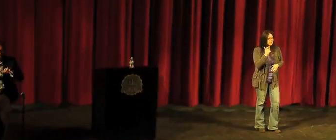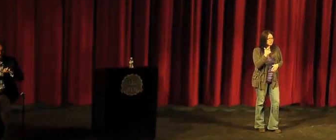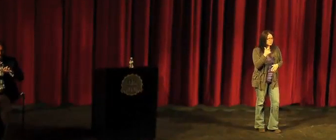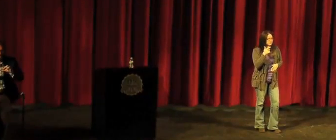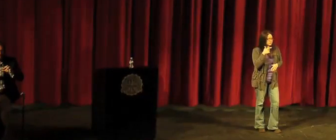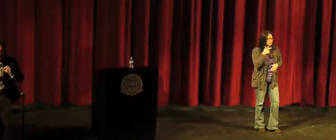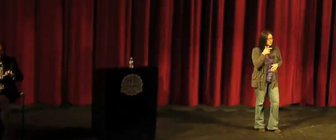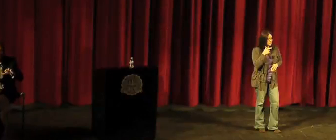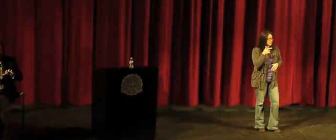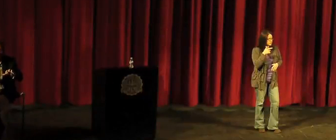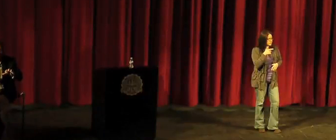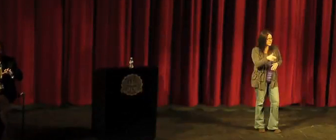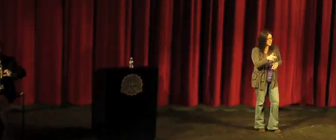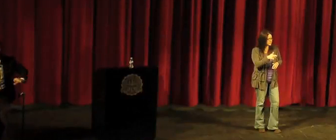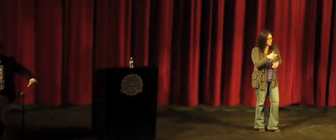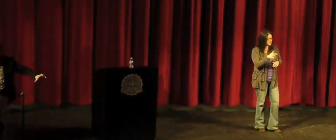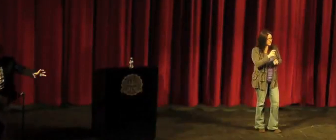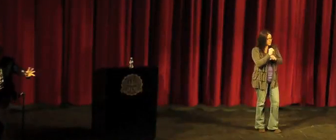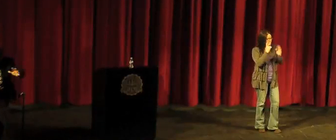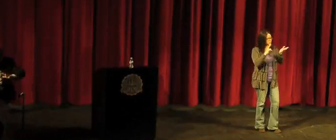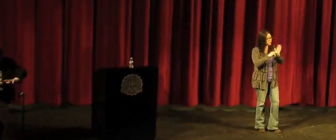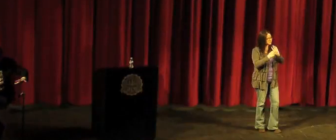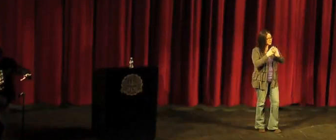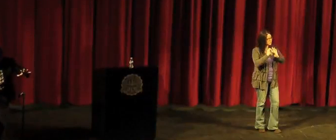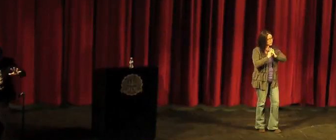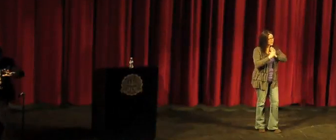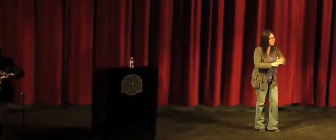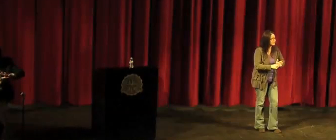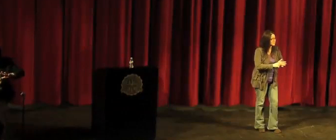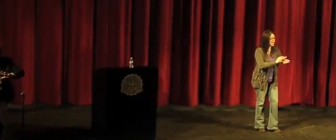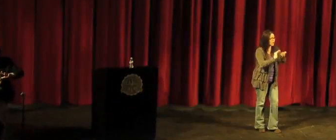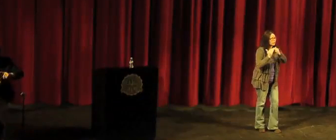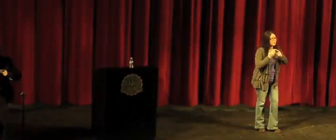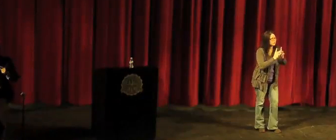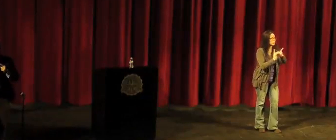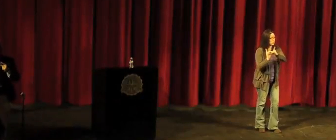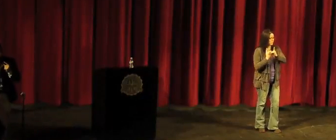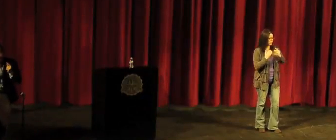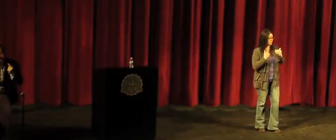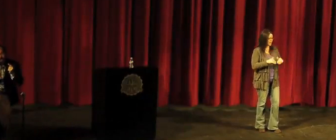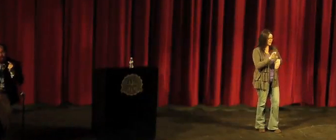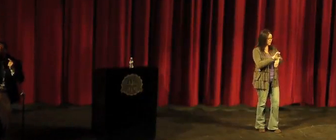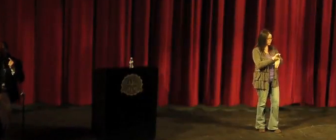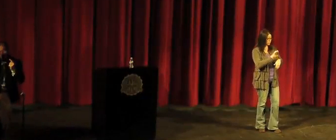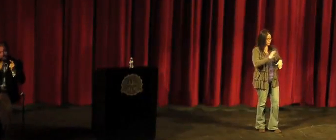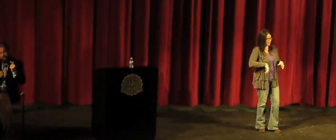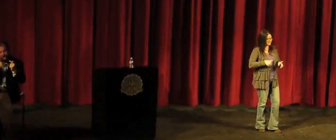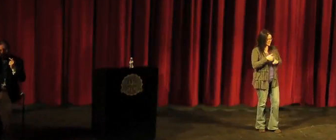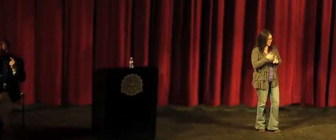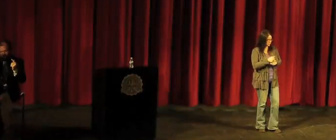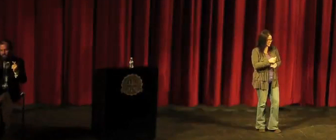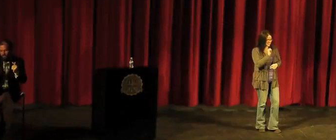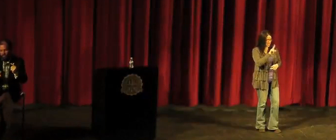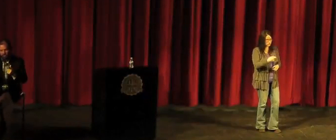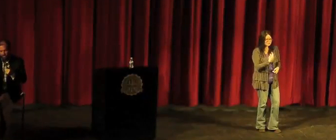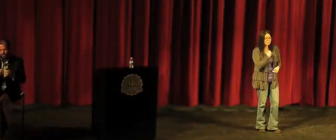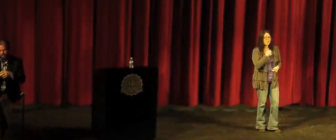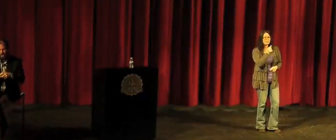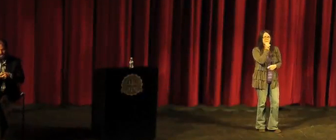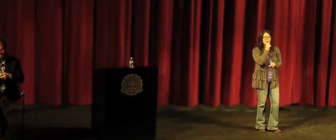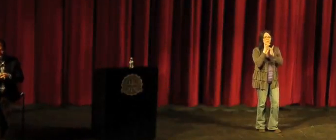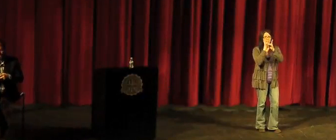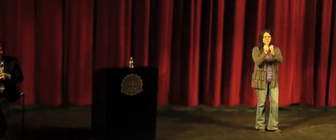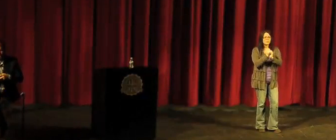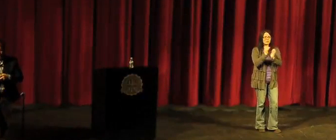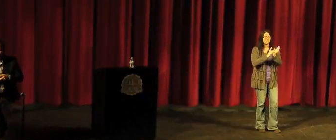is meant to emphasize how communal our being the body of Christ is. And it's not just me and this private relationship with Jesus.